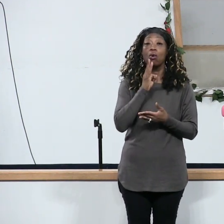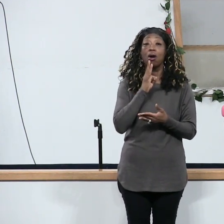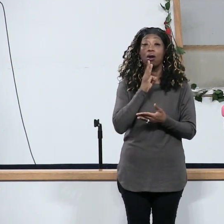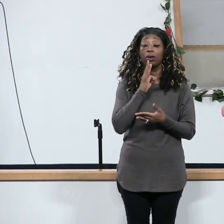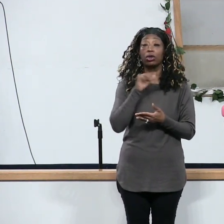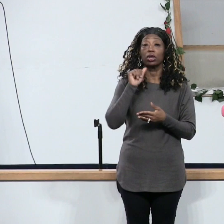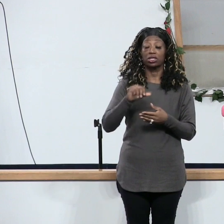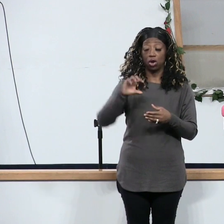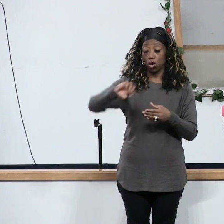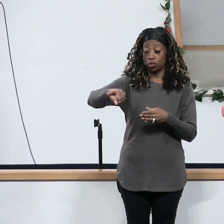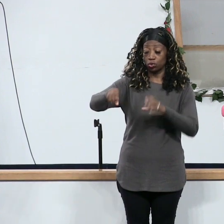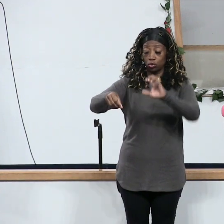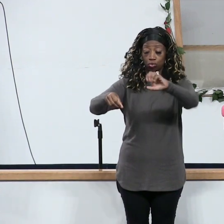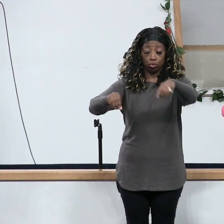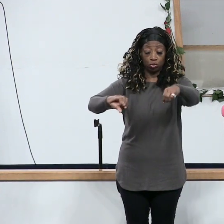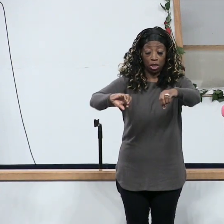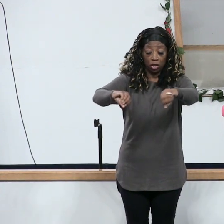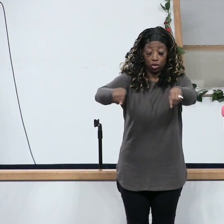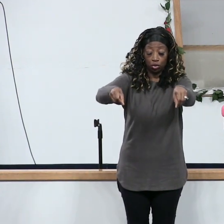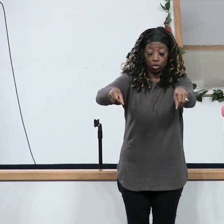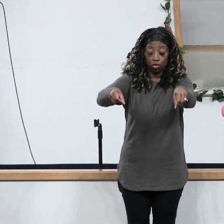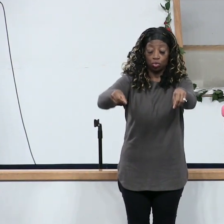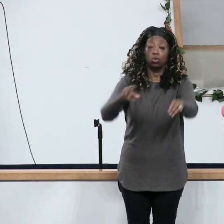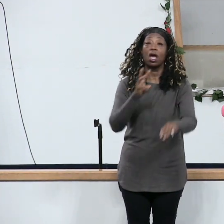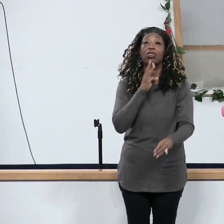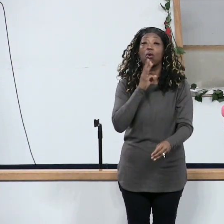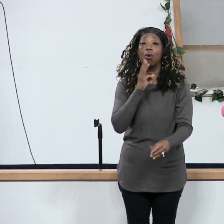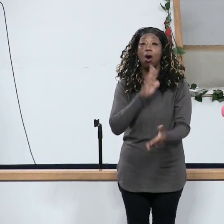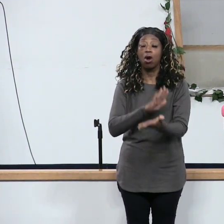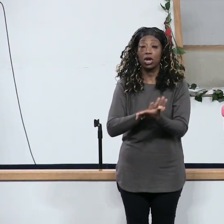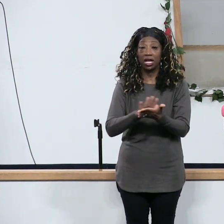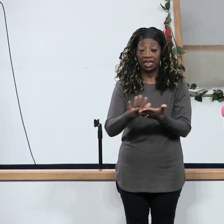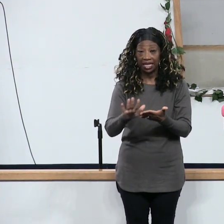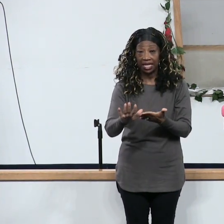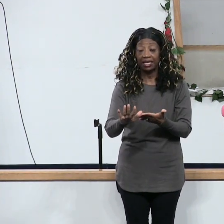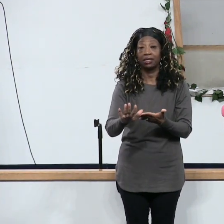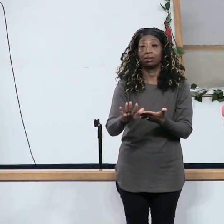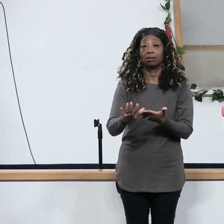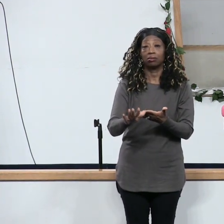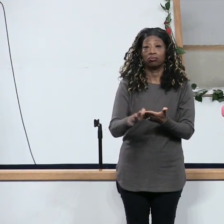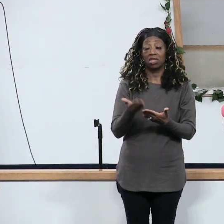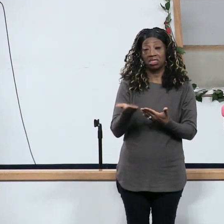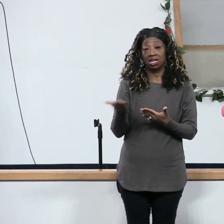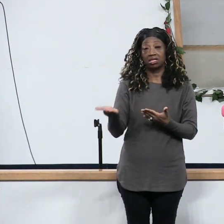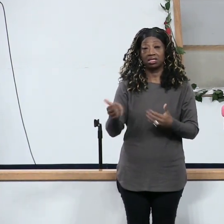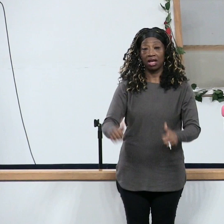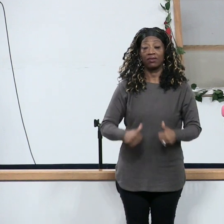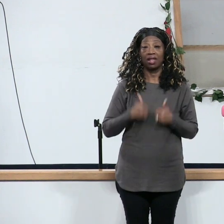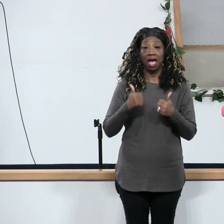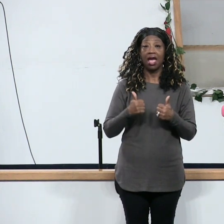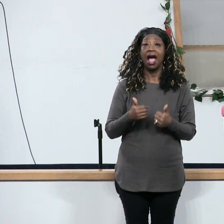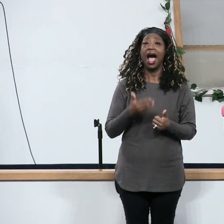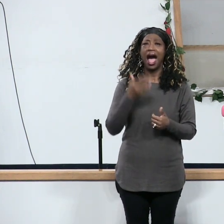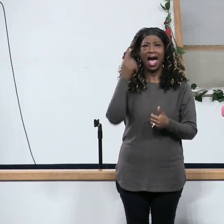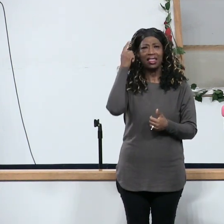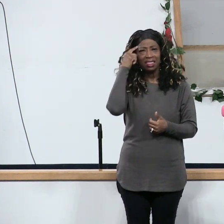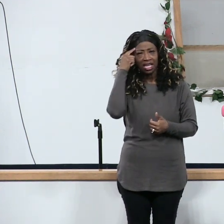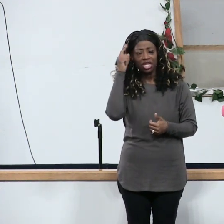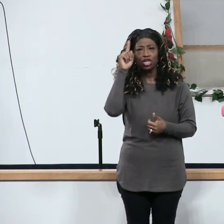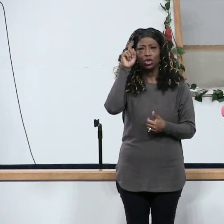your faucet and there is clean water. The necessities of life. I think we need to be giving God thanks